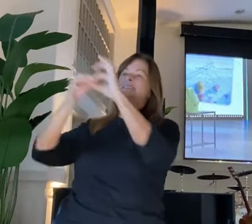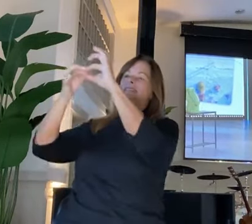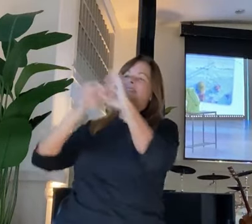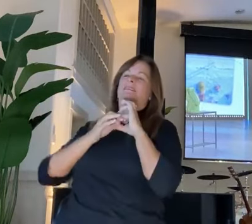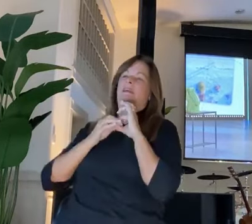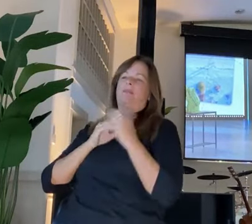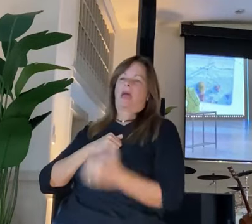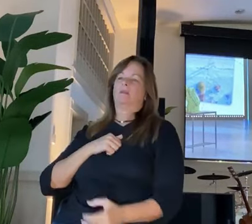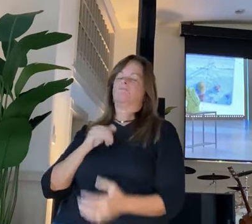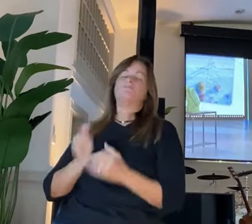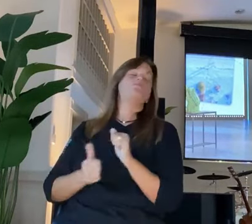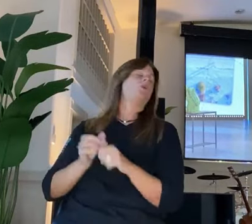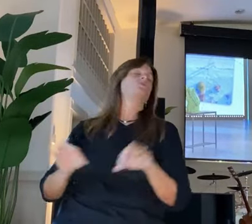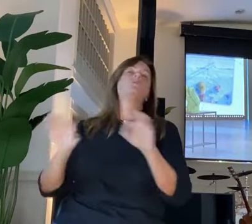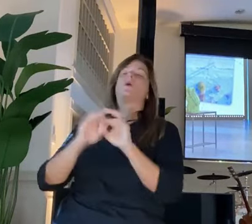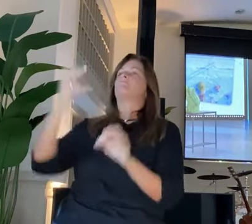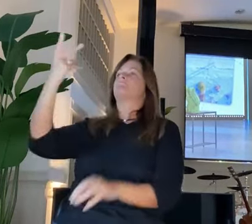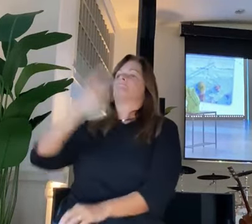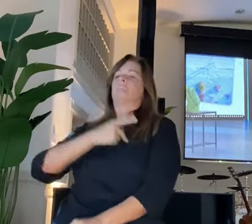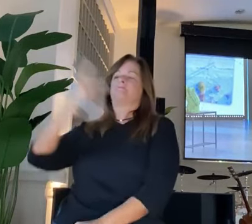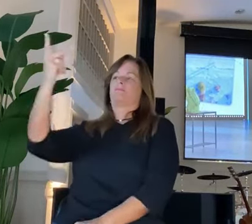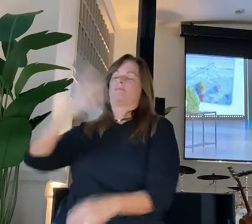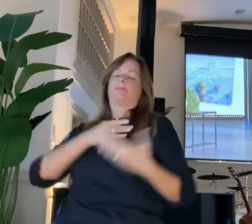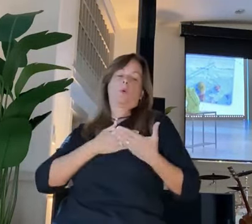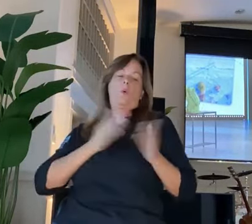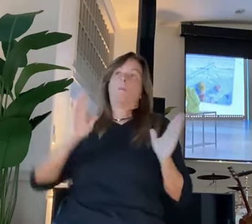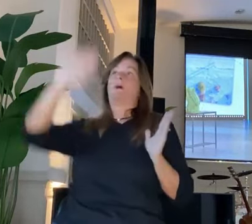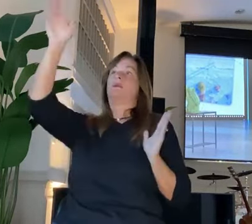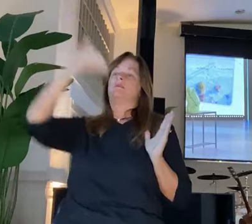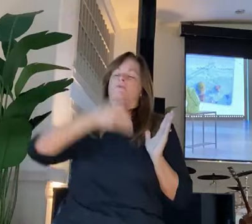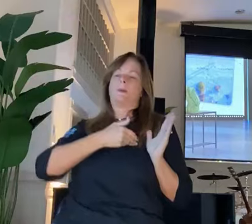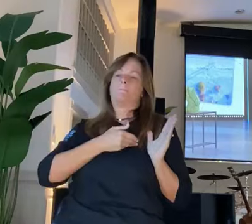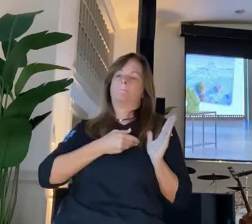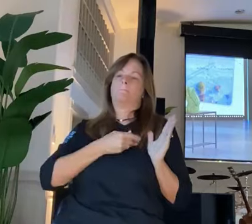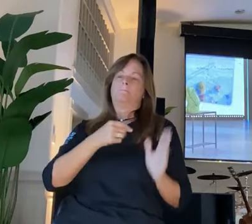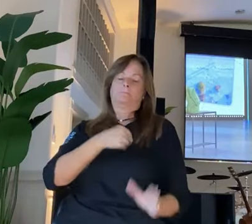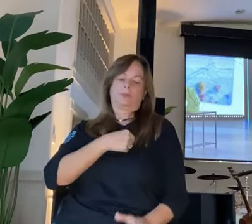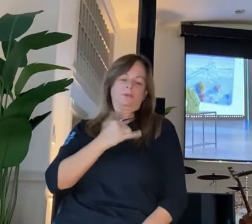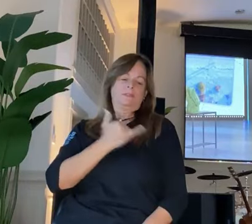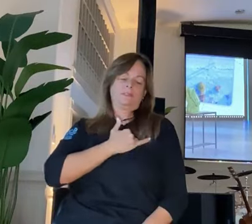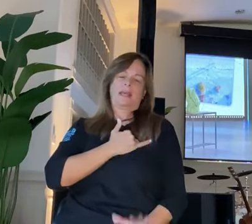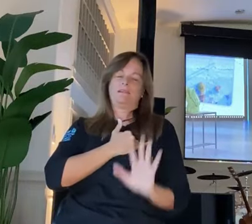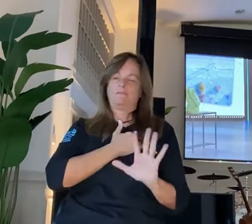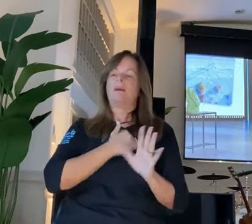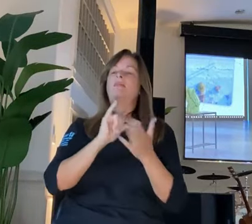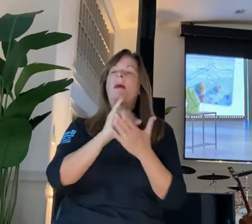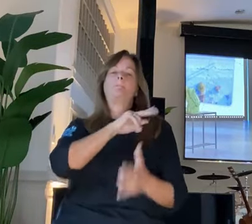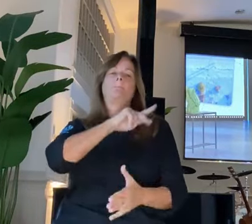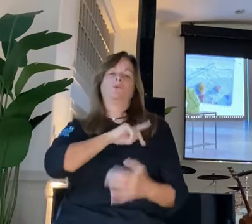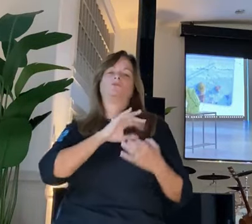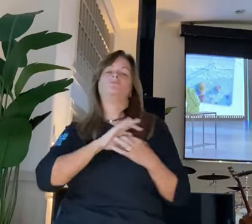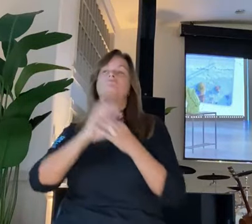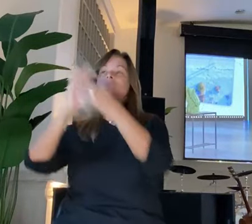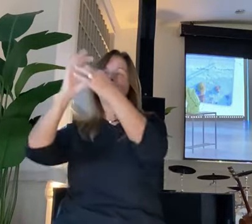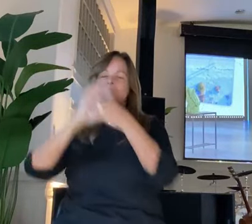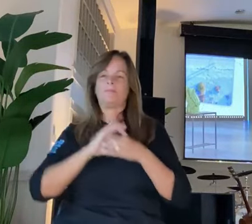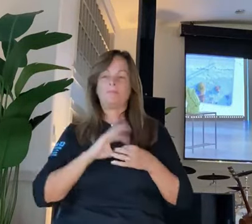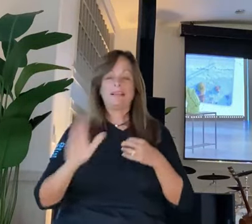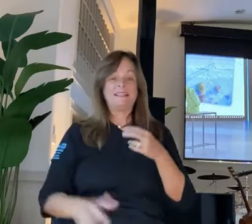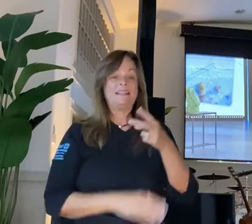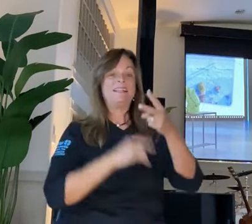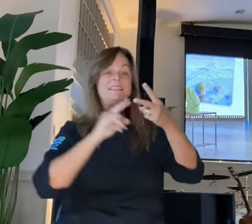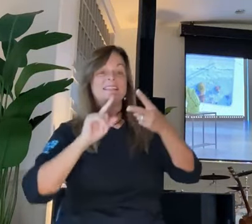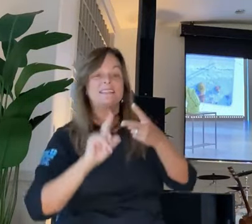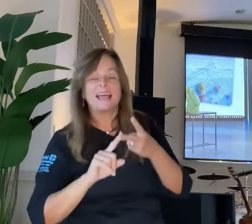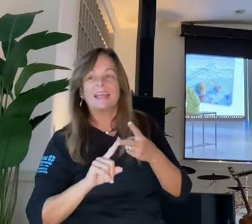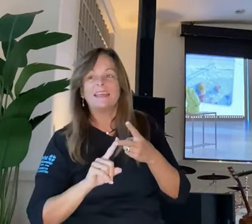critical component to you experiencing this abundant life that God has created you for. In fact,